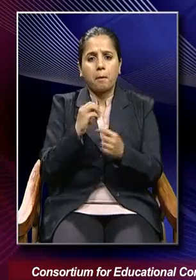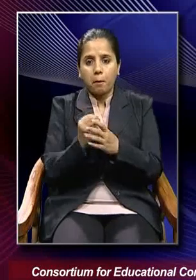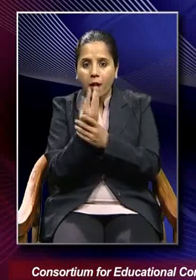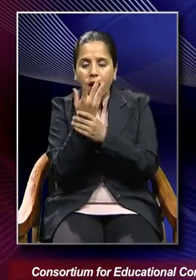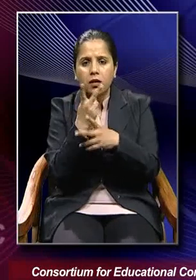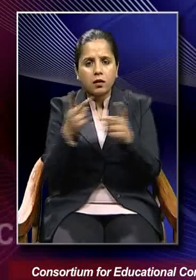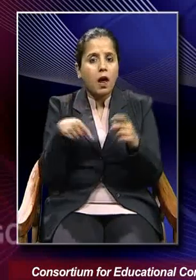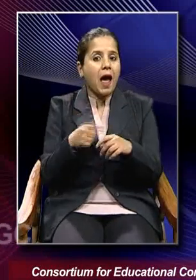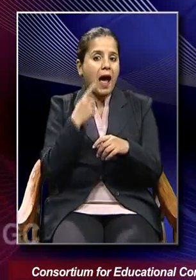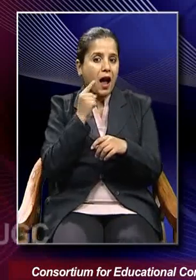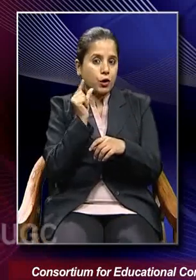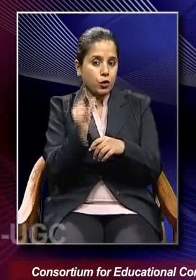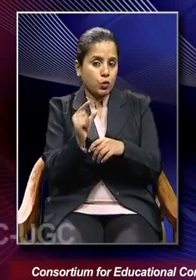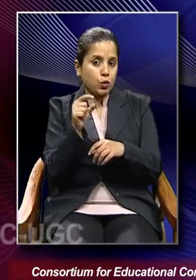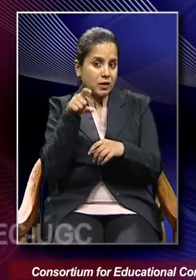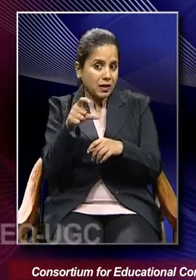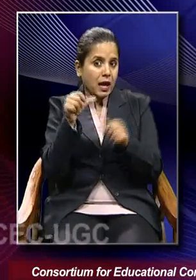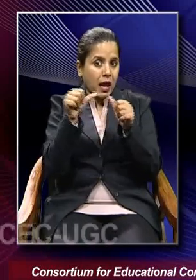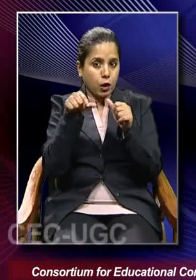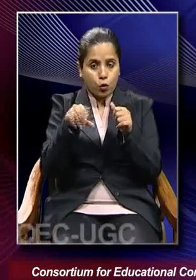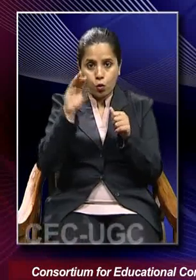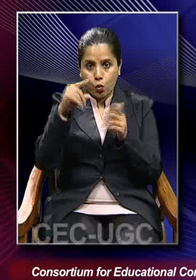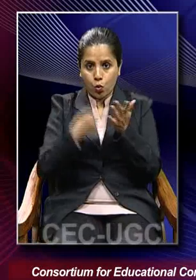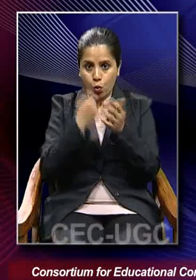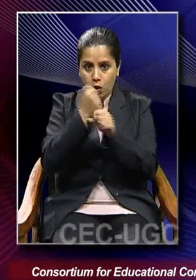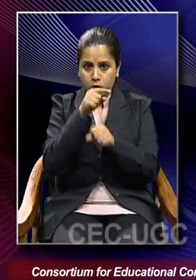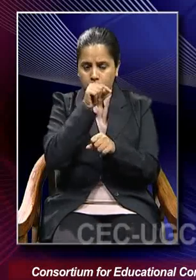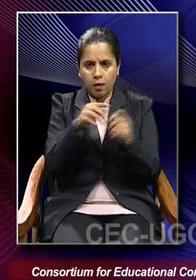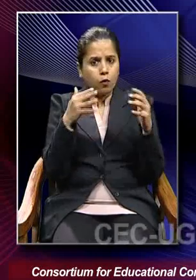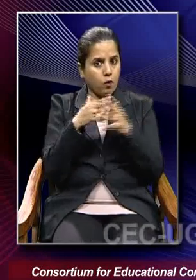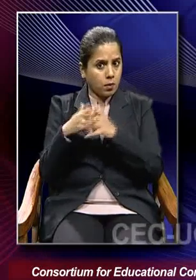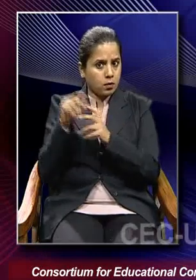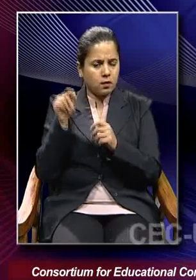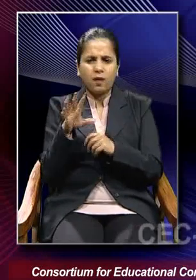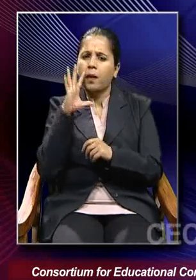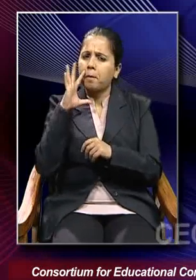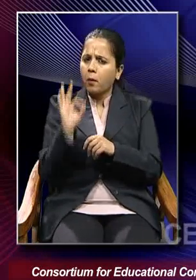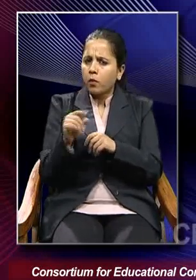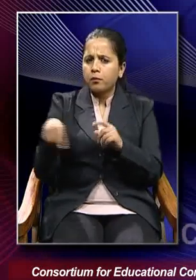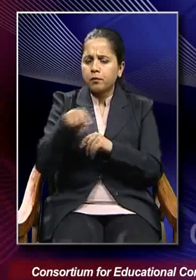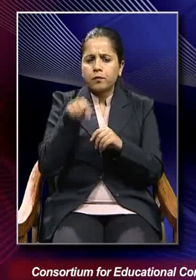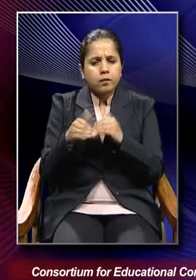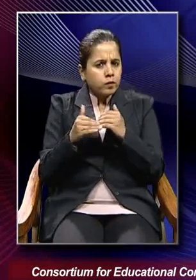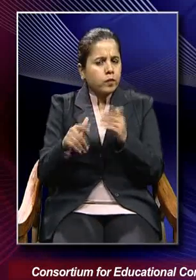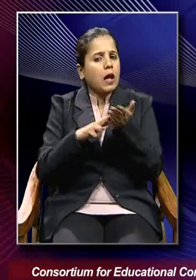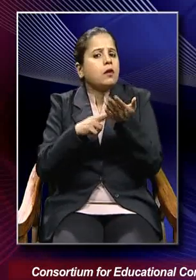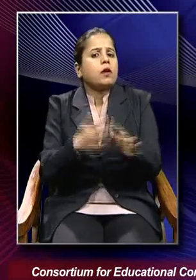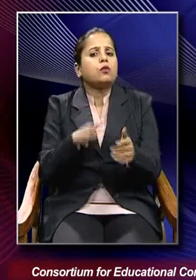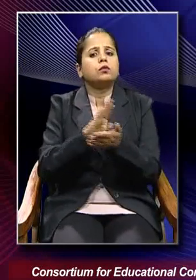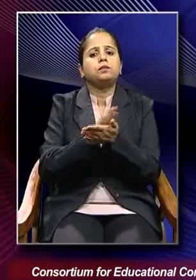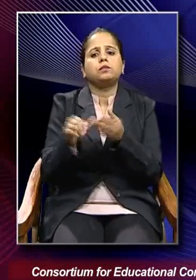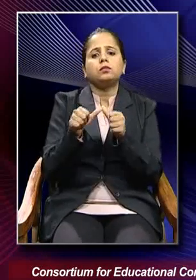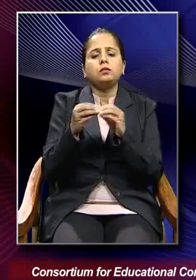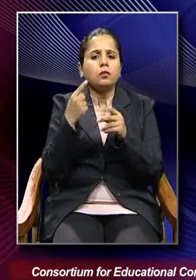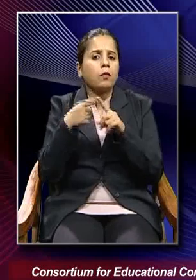from iucn.org, that is to contain the most important and significant natural habitats for